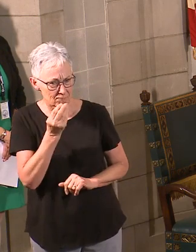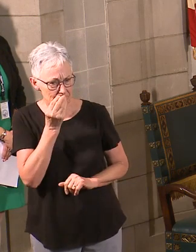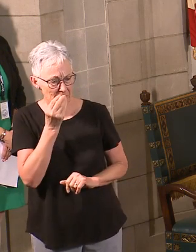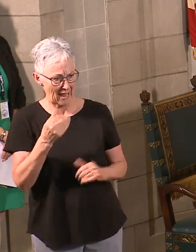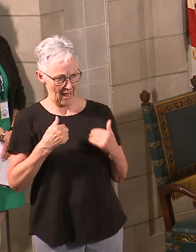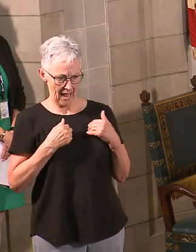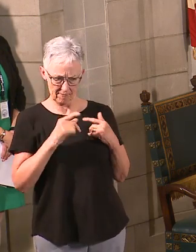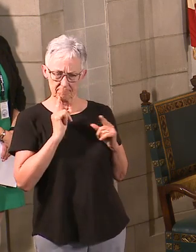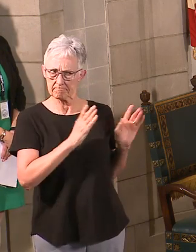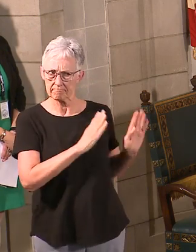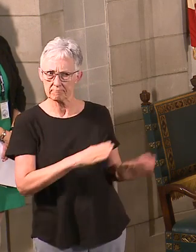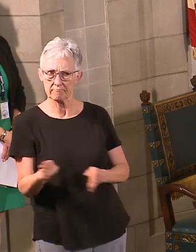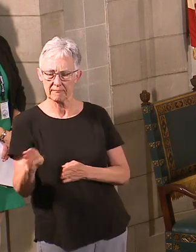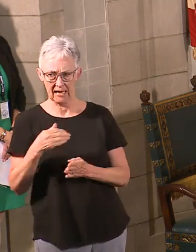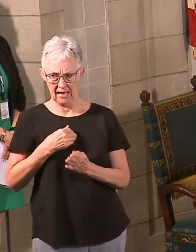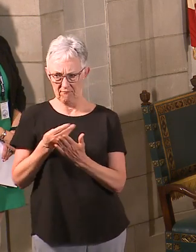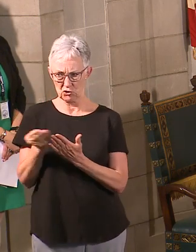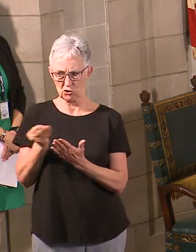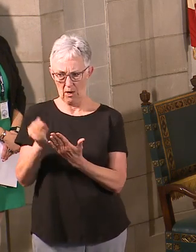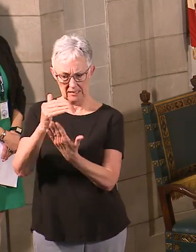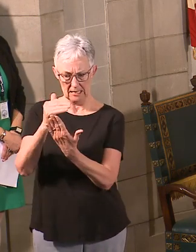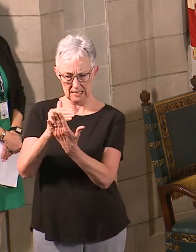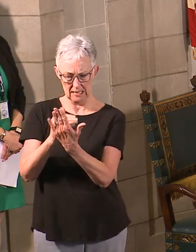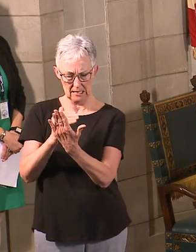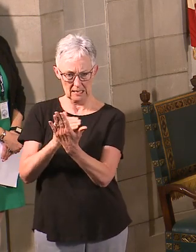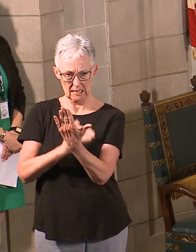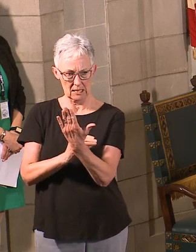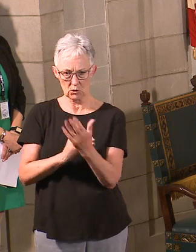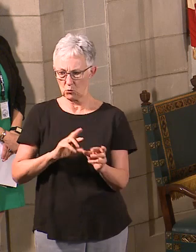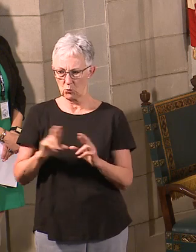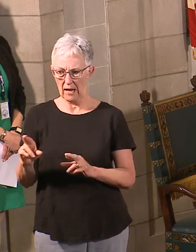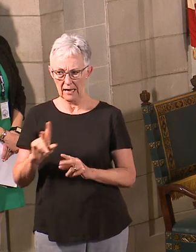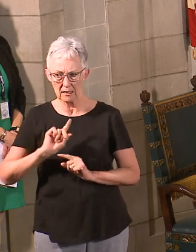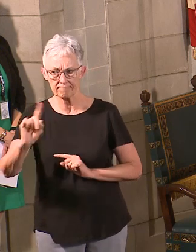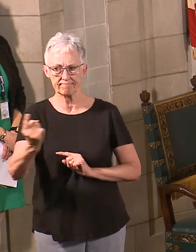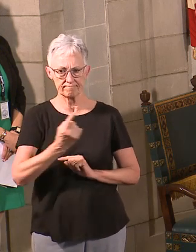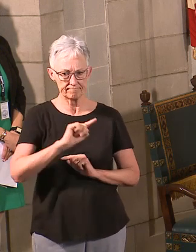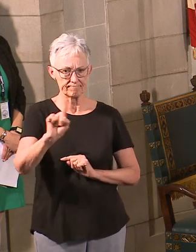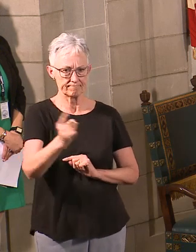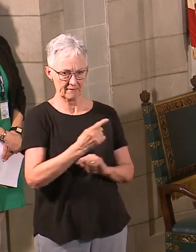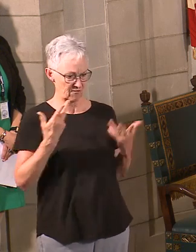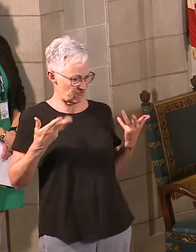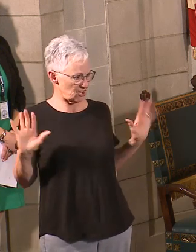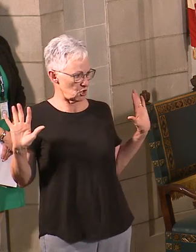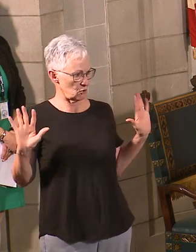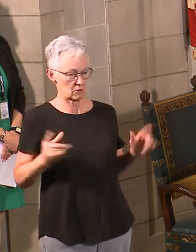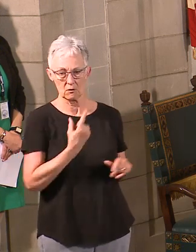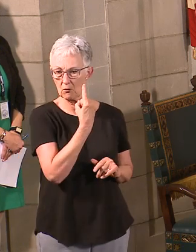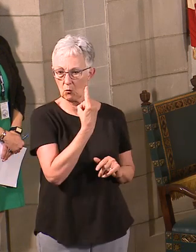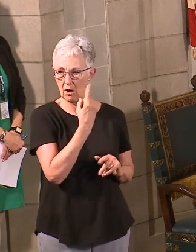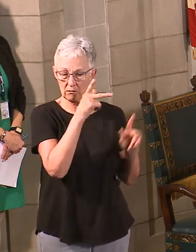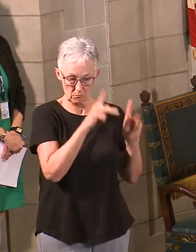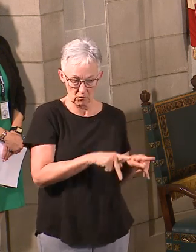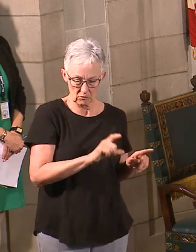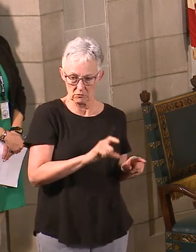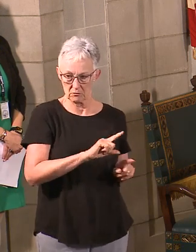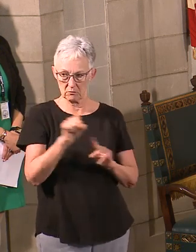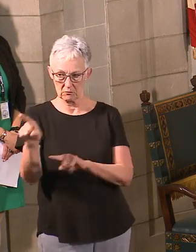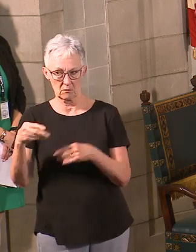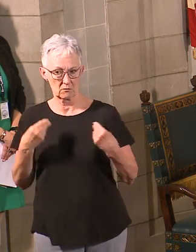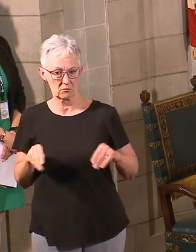list. Only one person should go to the store and only do it once a week. That's an example of how every Nebraskan can be a part